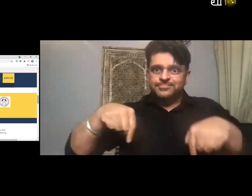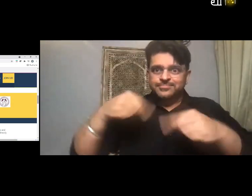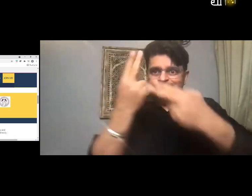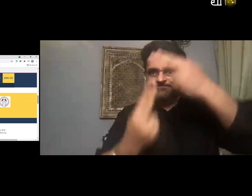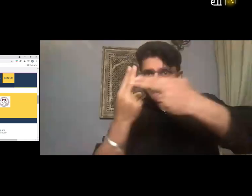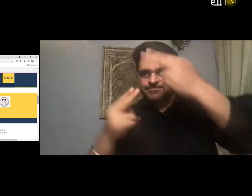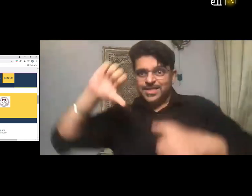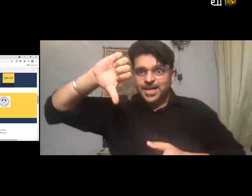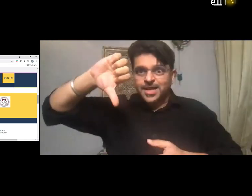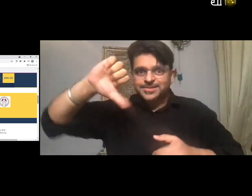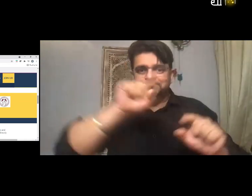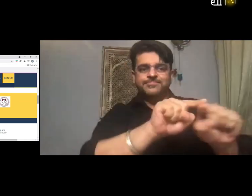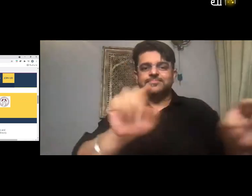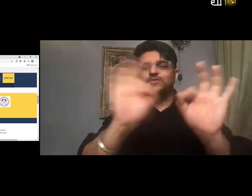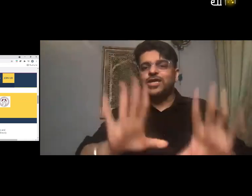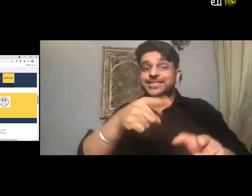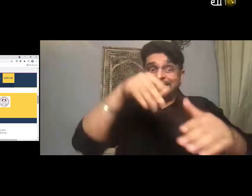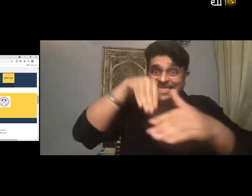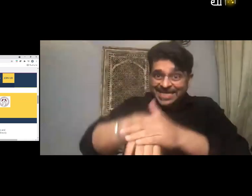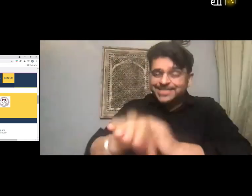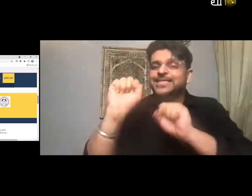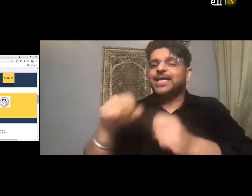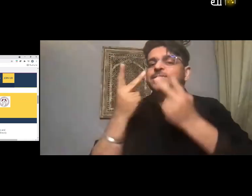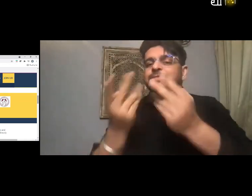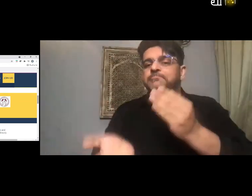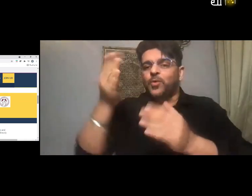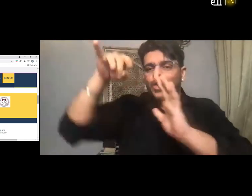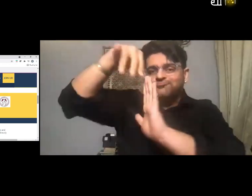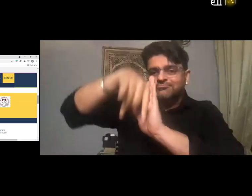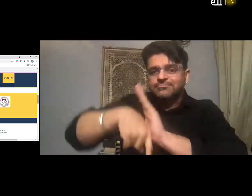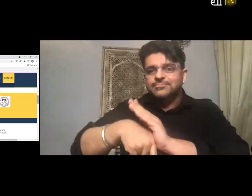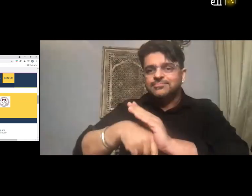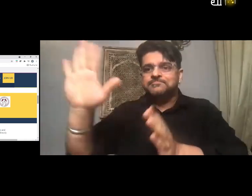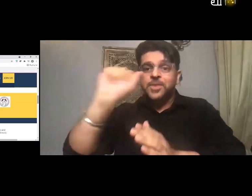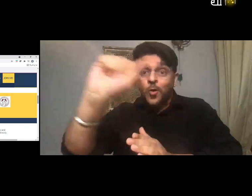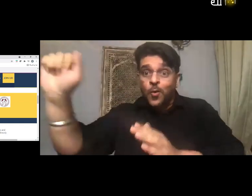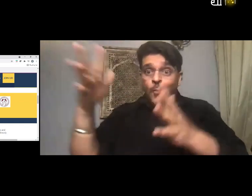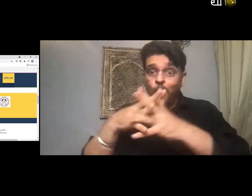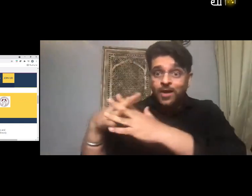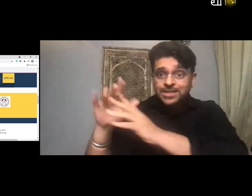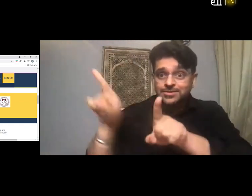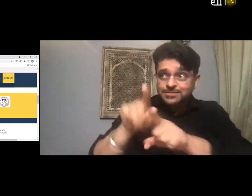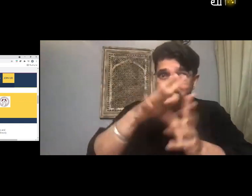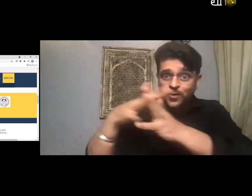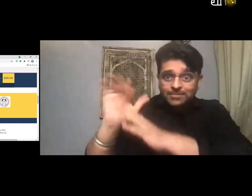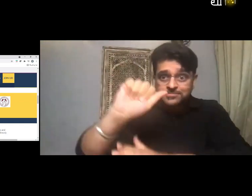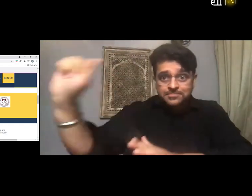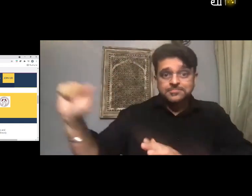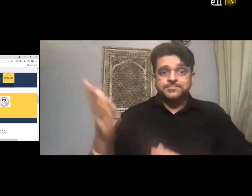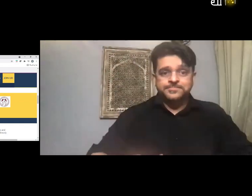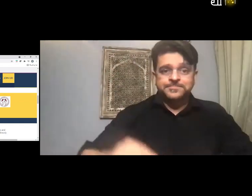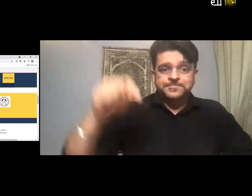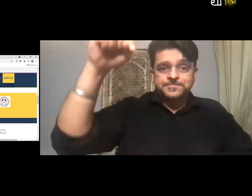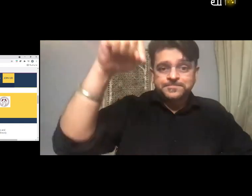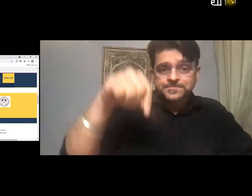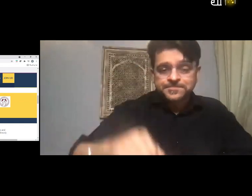Partners, you met them today, you learned about them today, all the 9 partners. You can see more about them and learn more about their initiative,